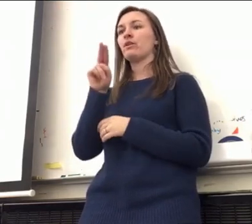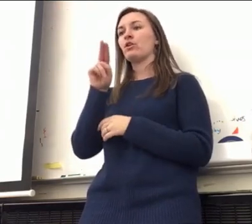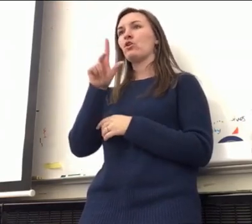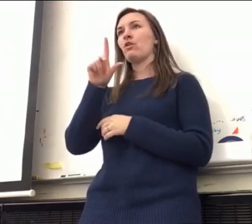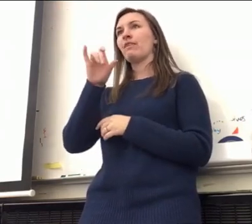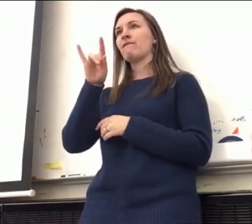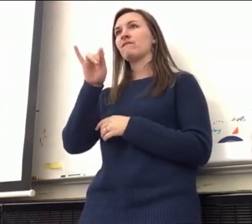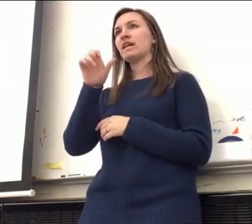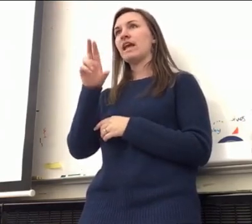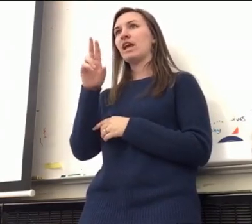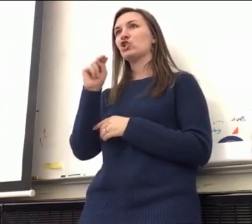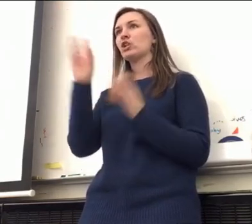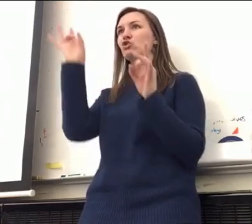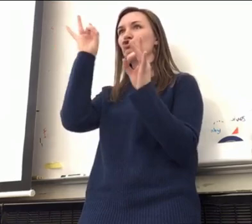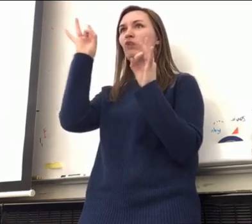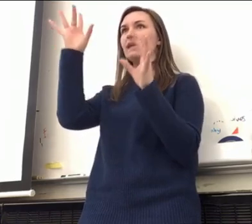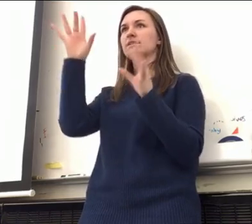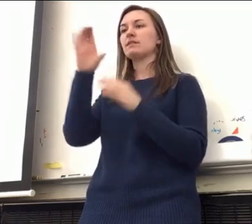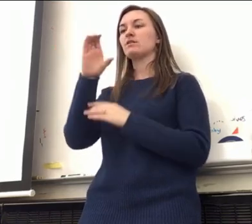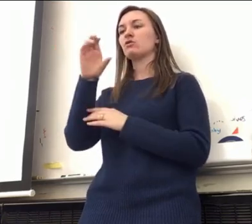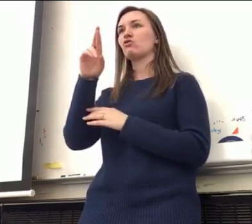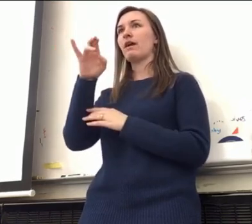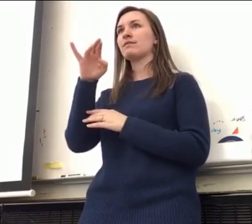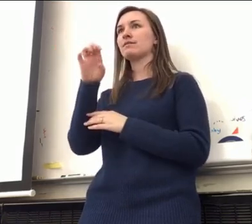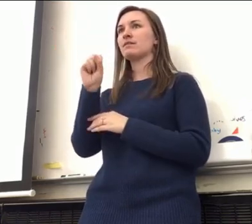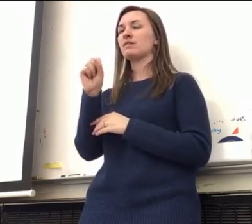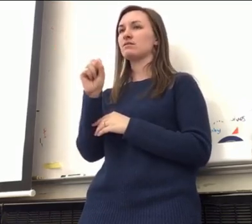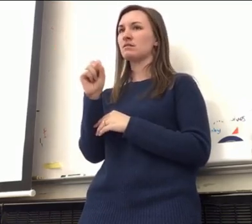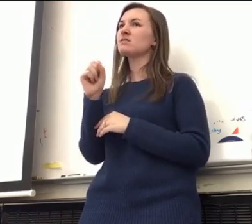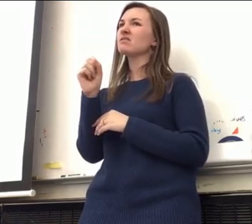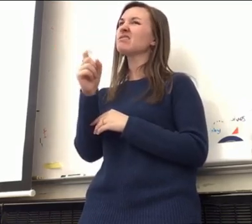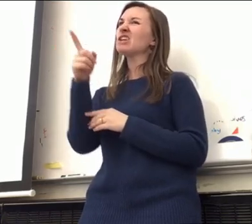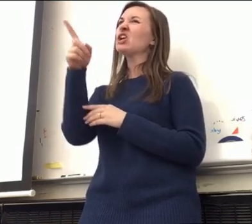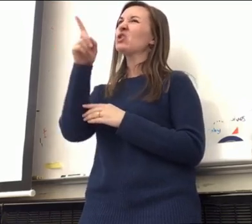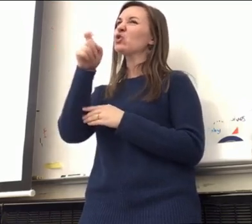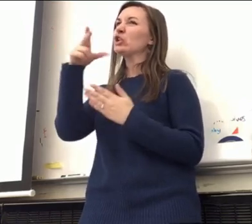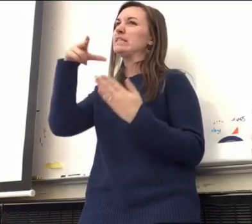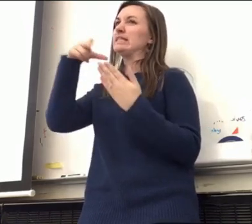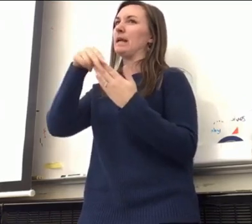Crisis. You should have, in theory, stapled it to your paper.